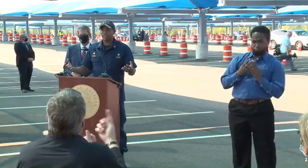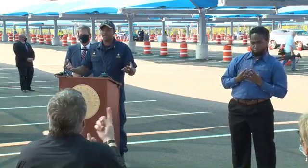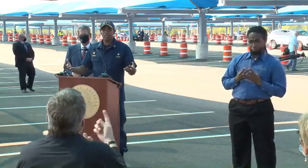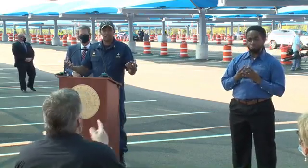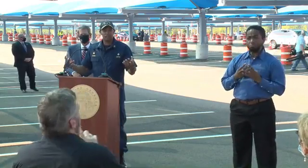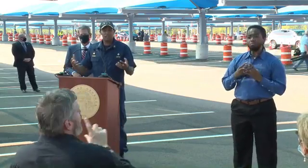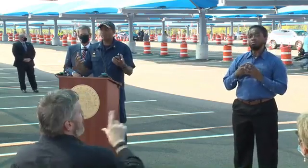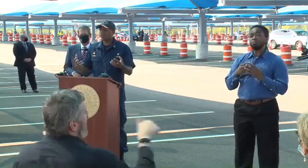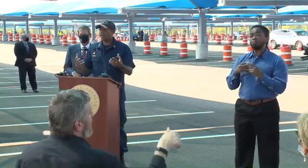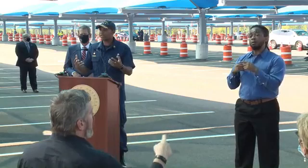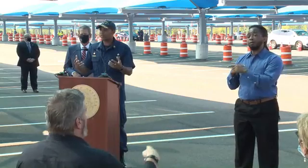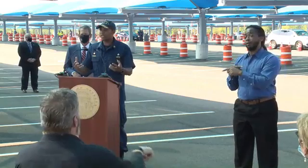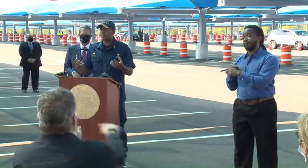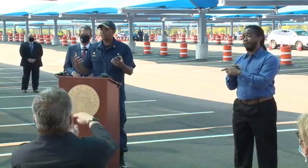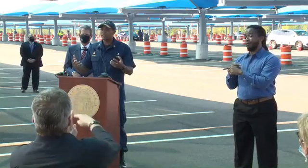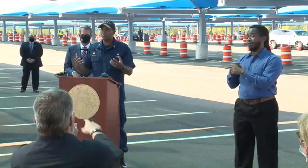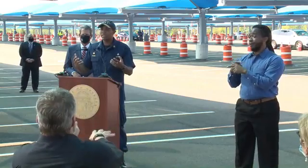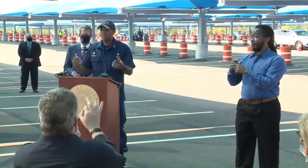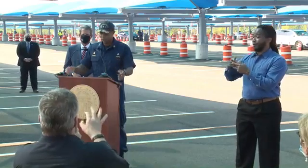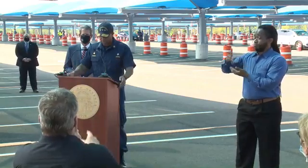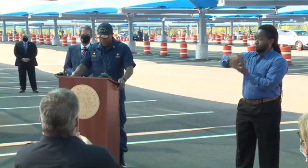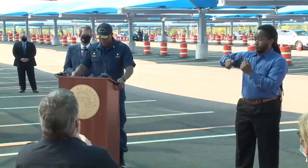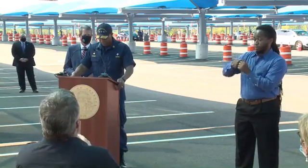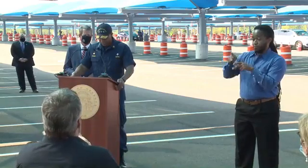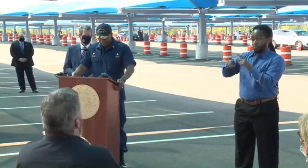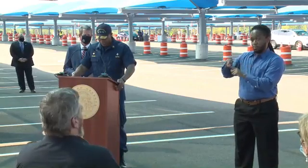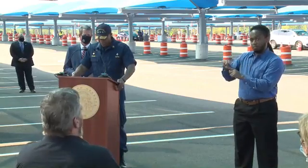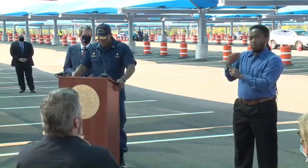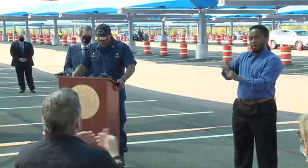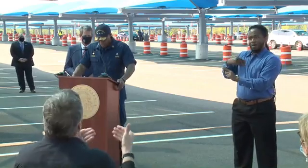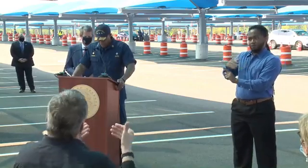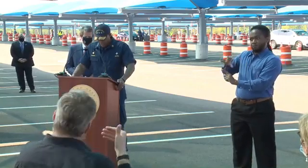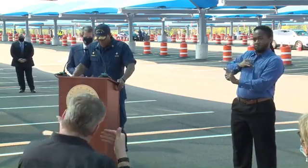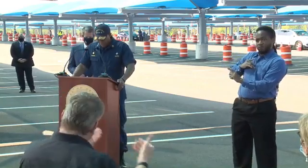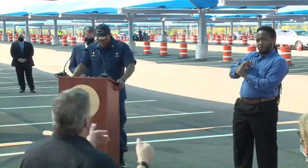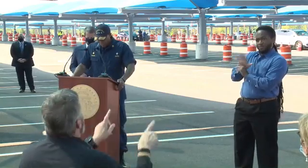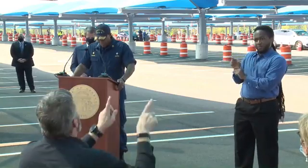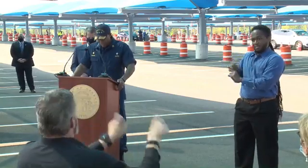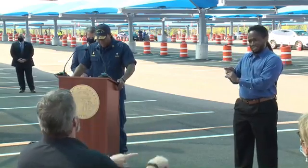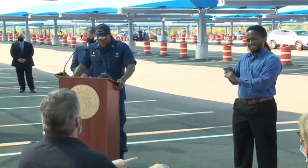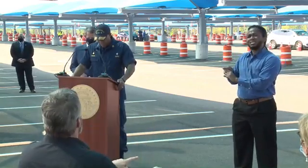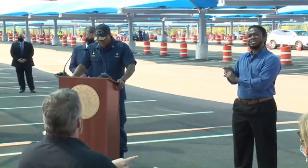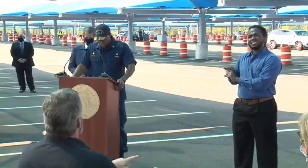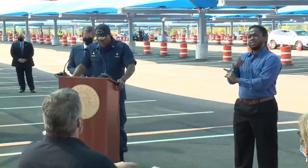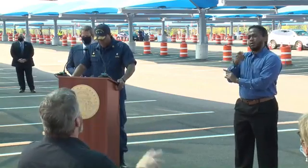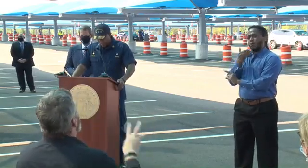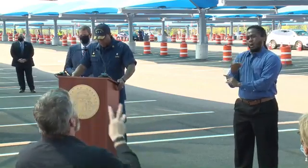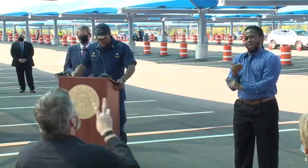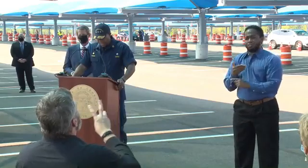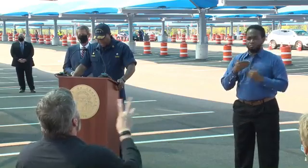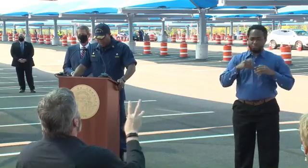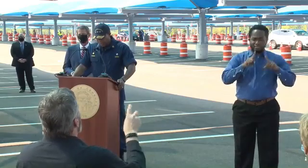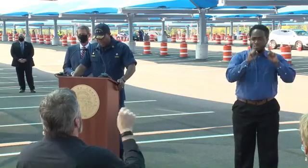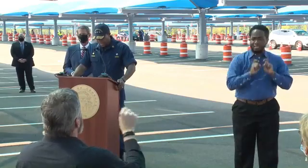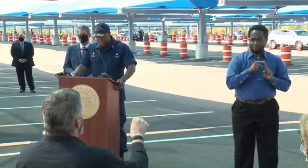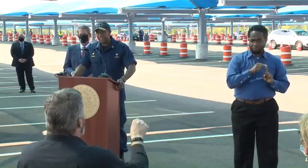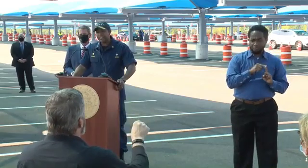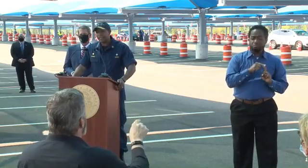high-risk setting in close proximity to many other people. Go to